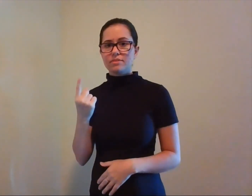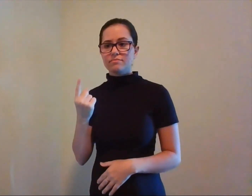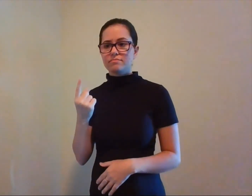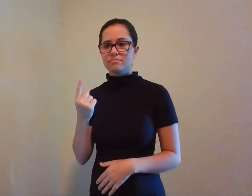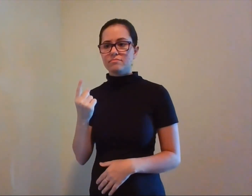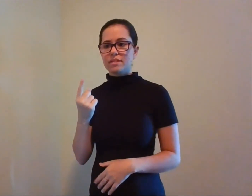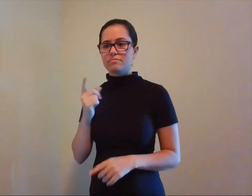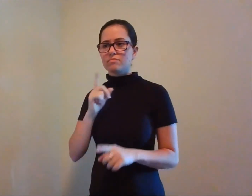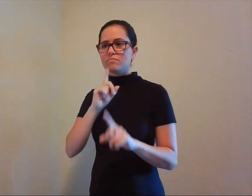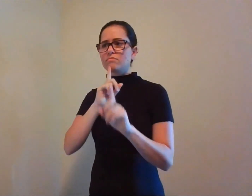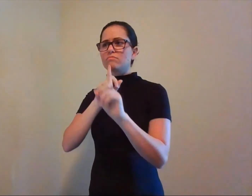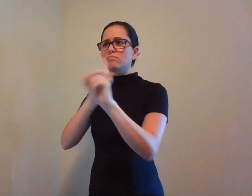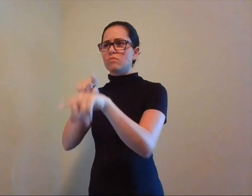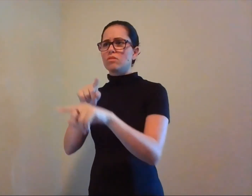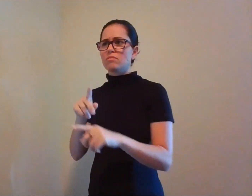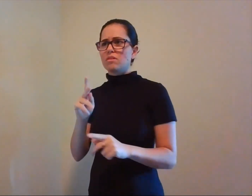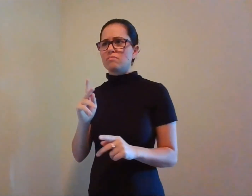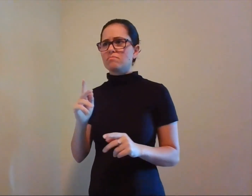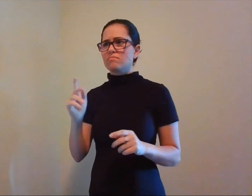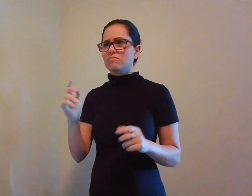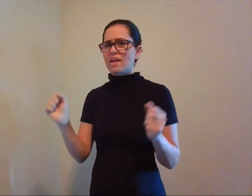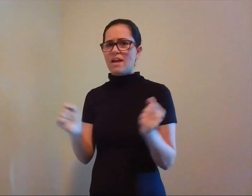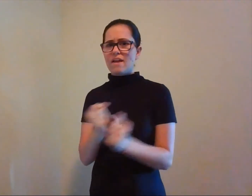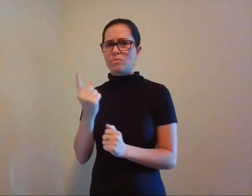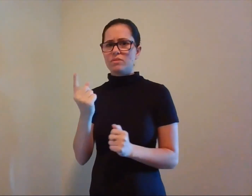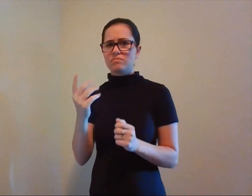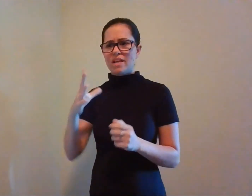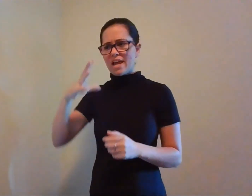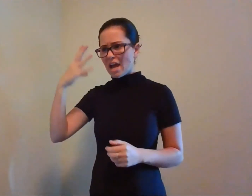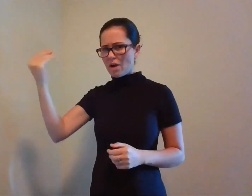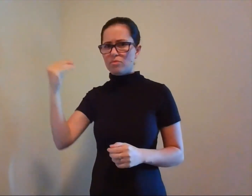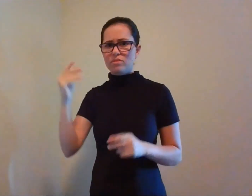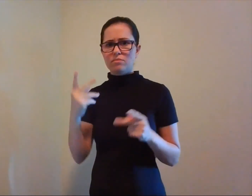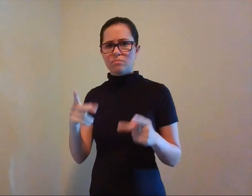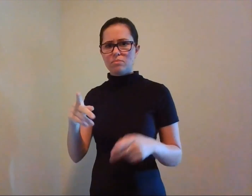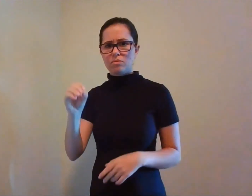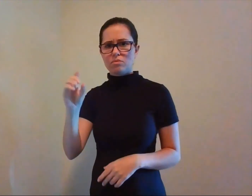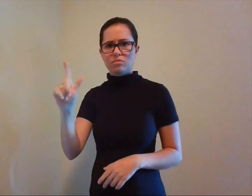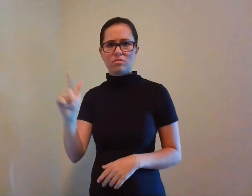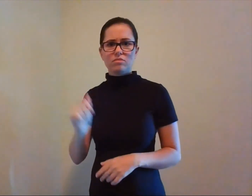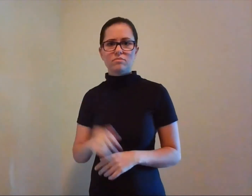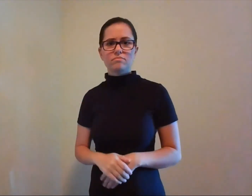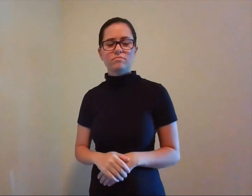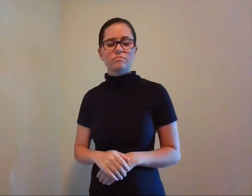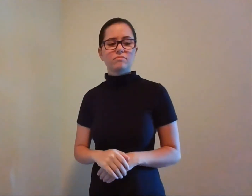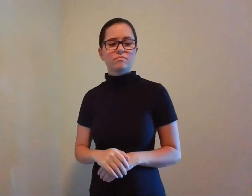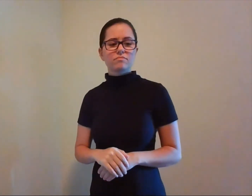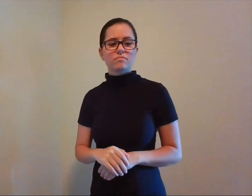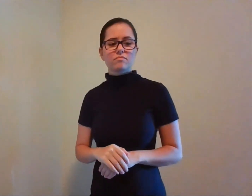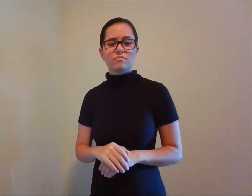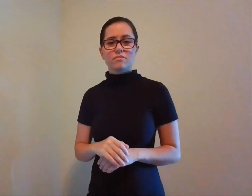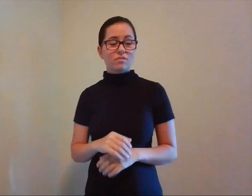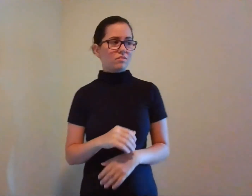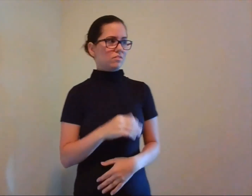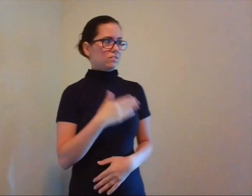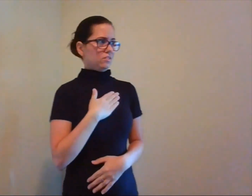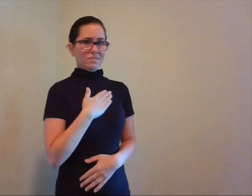of all, I wasn't in the pool. I was on the side. Never got in the pool. Didn't touch the water. Thankfully. Oh no! I think a kid took it in the